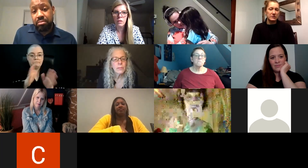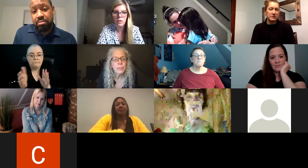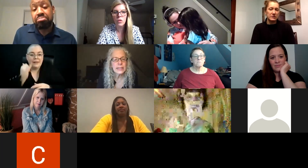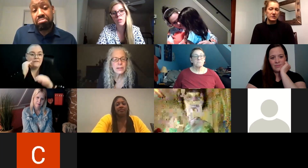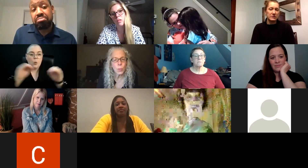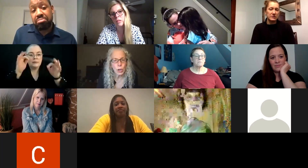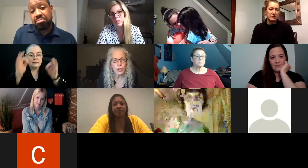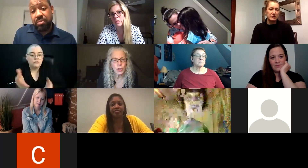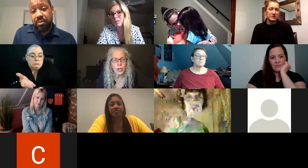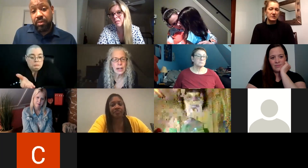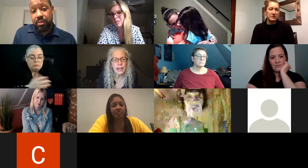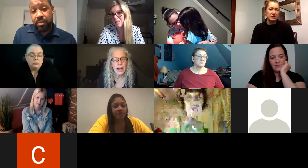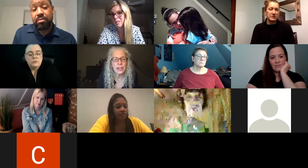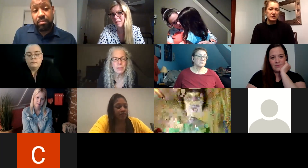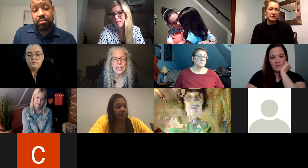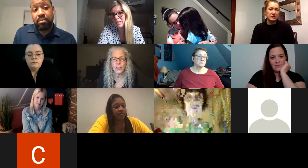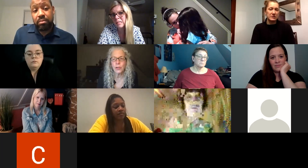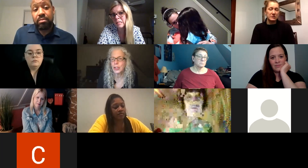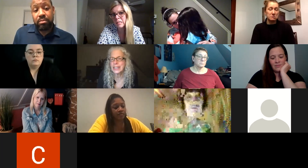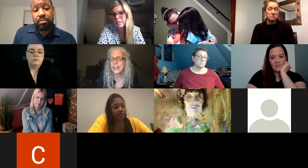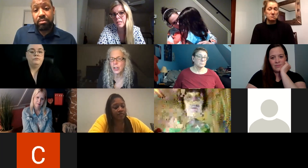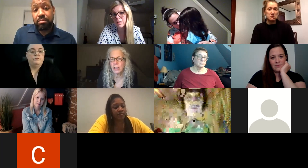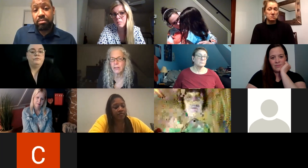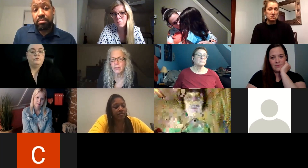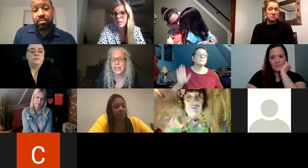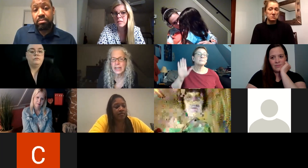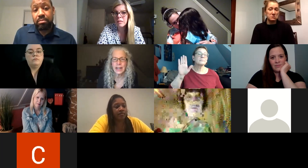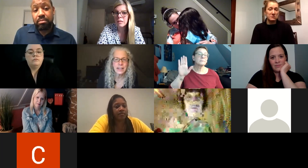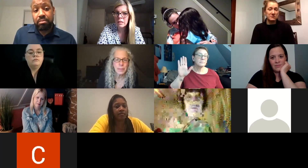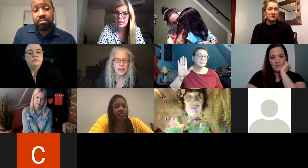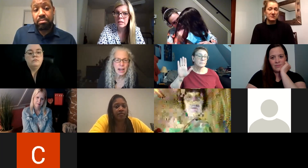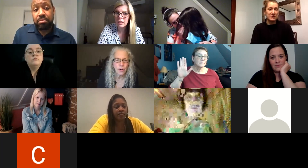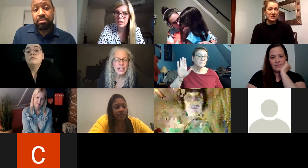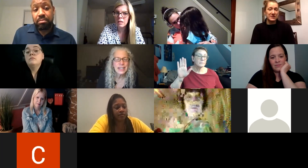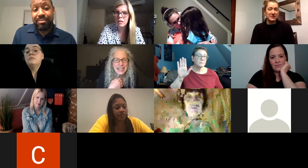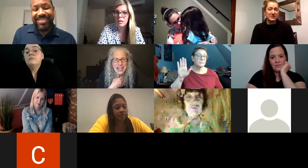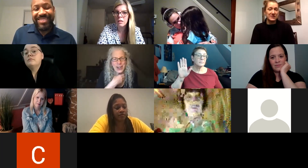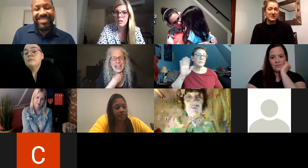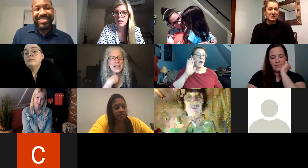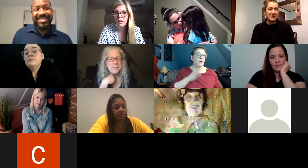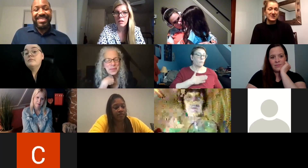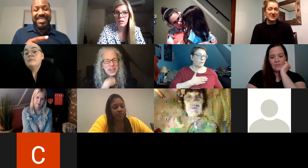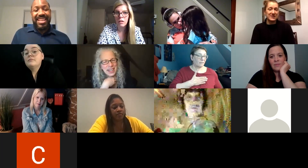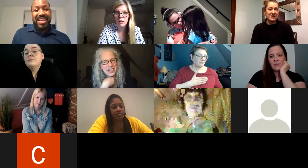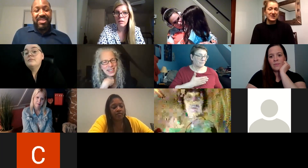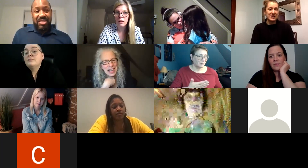might work. So you're not having to make a huge decision taking on something now. Tina's got her hand up. She's saying, I'd